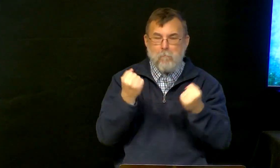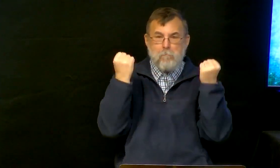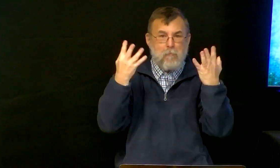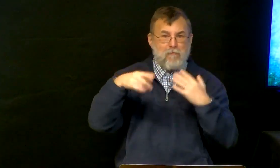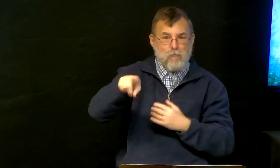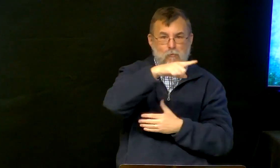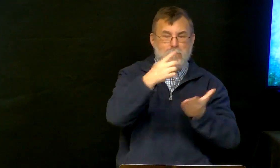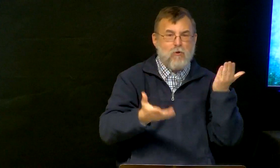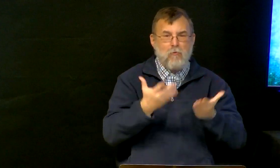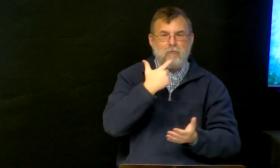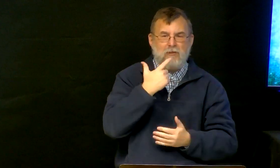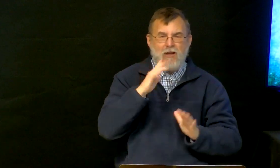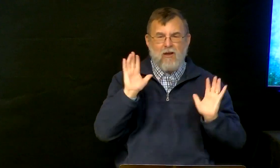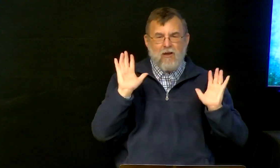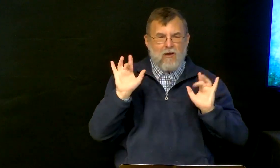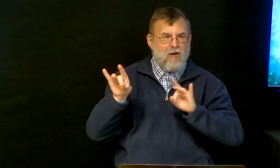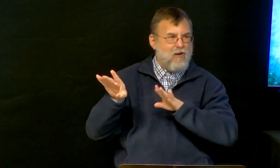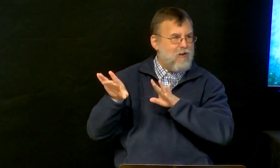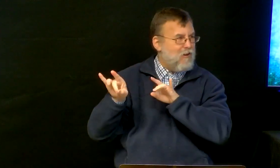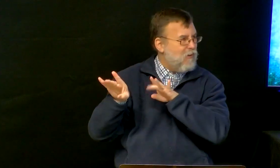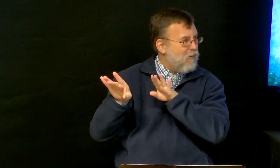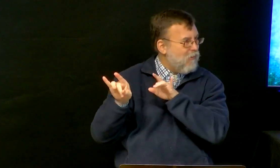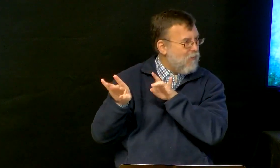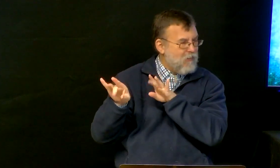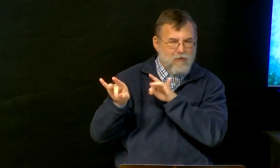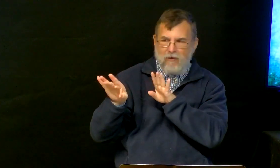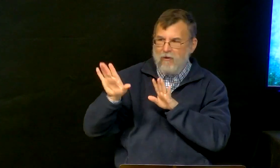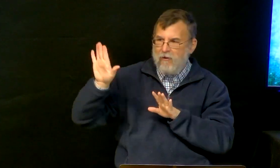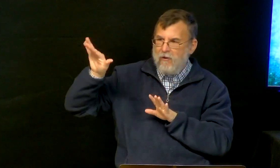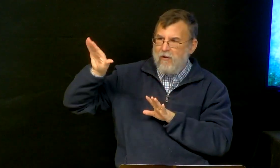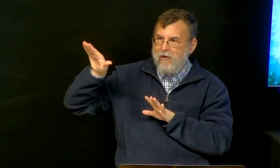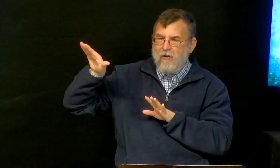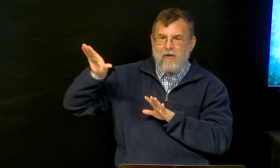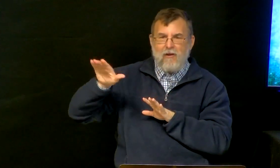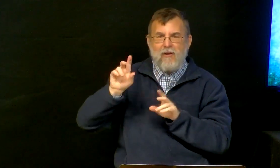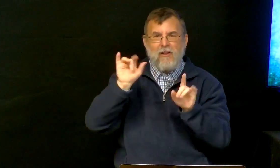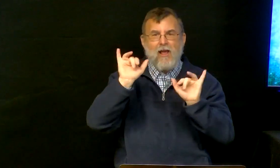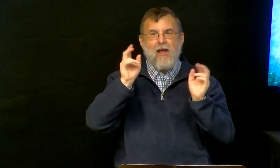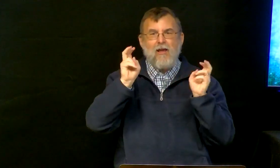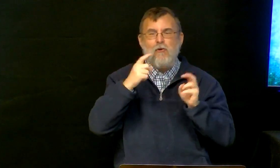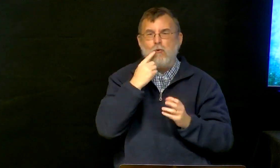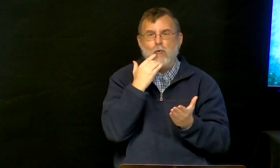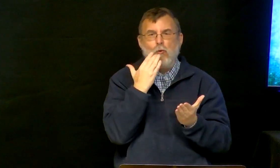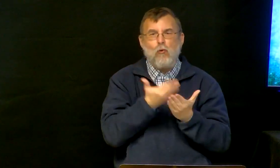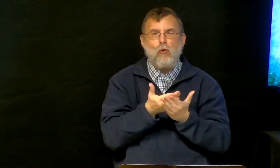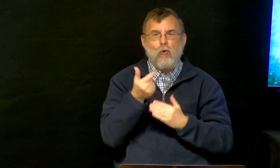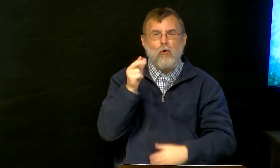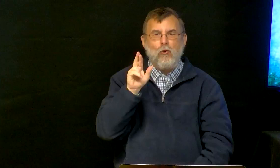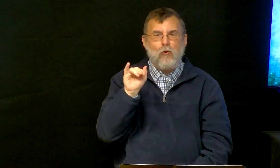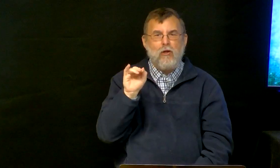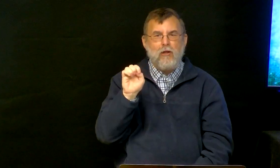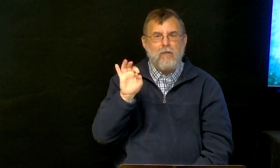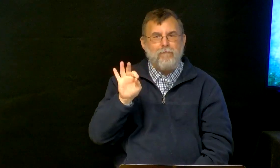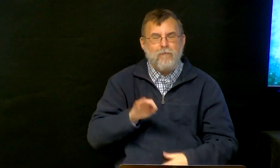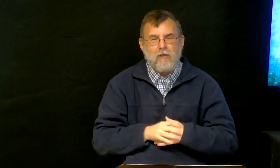What a year we had last year. Many of you are with me saying goodbye and good riddance